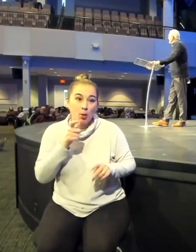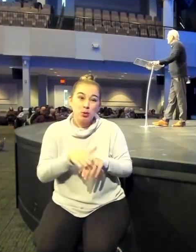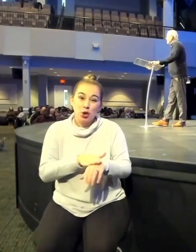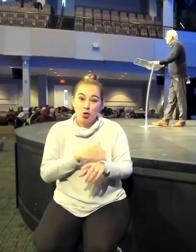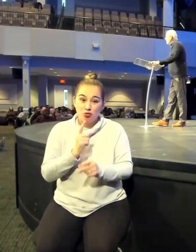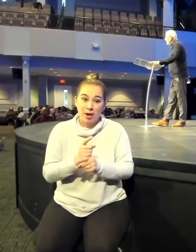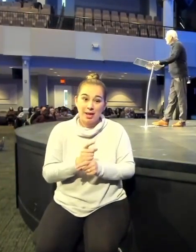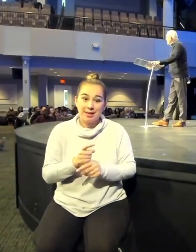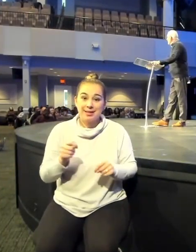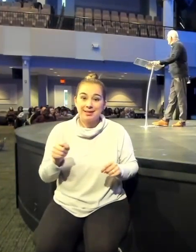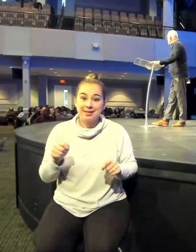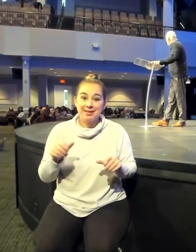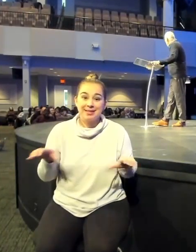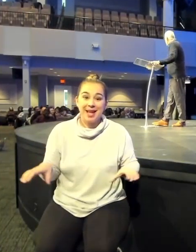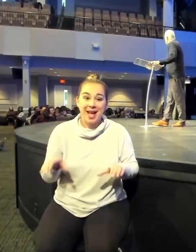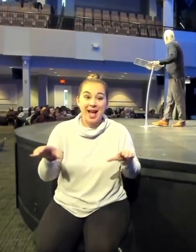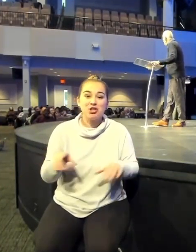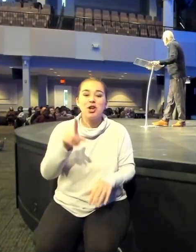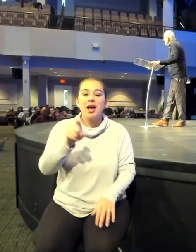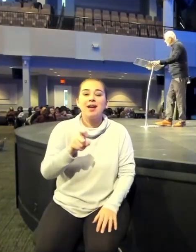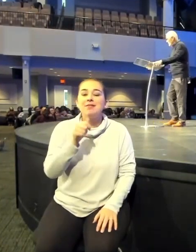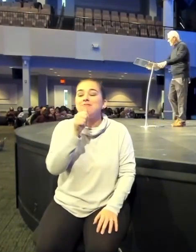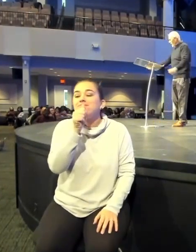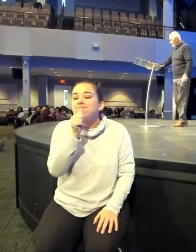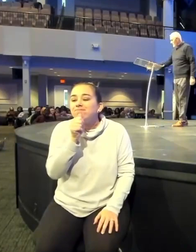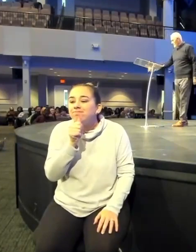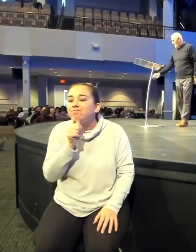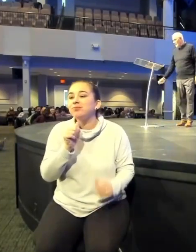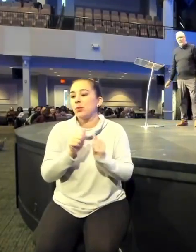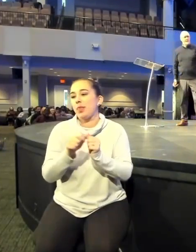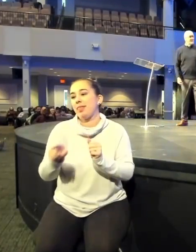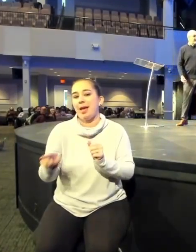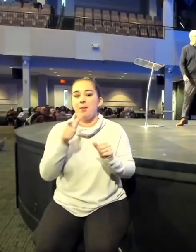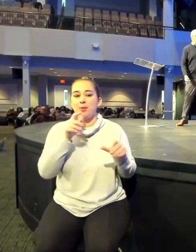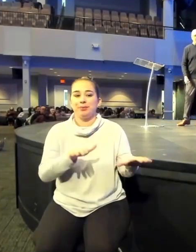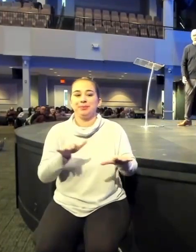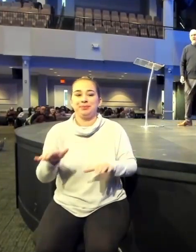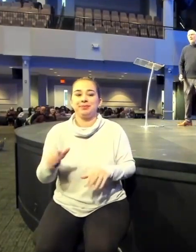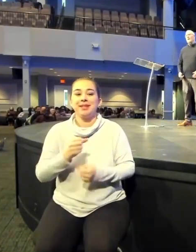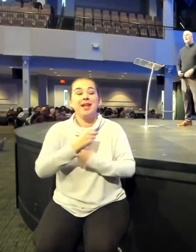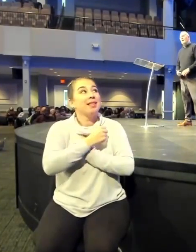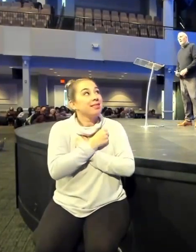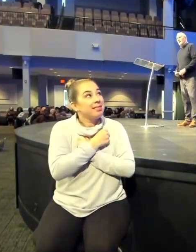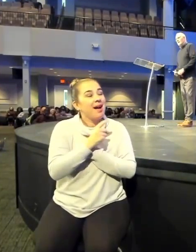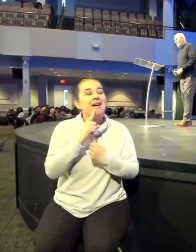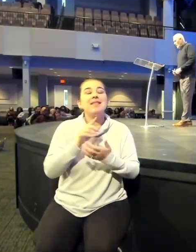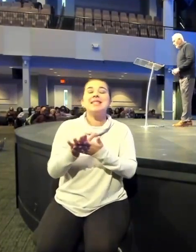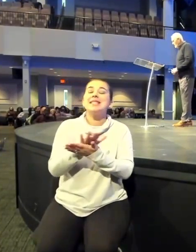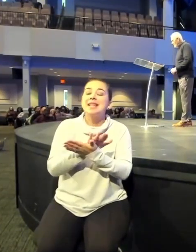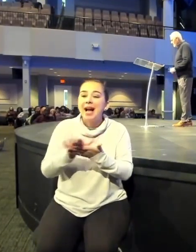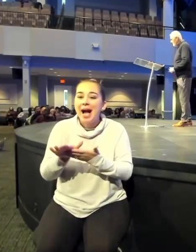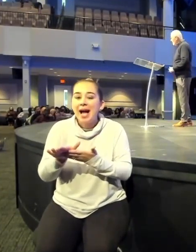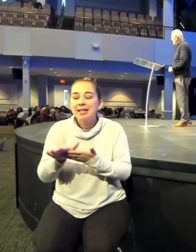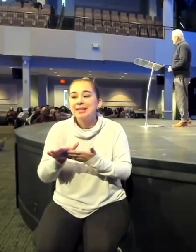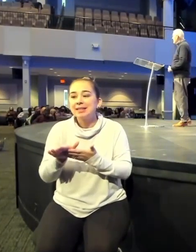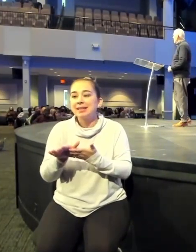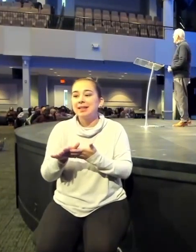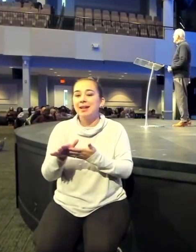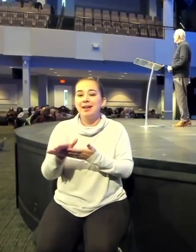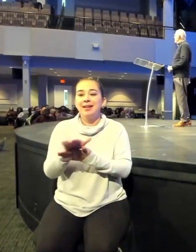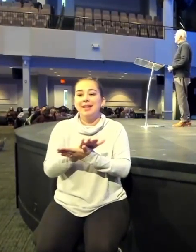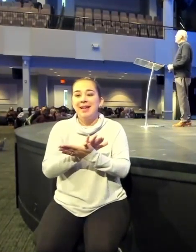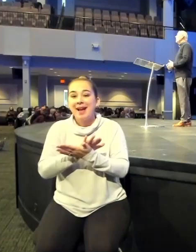That's an action. You bear with the slowness of people. Love is patient. Love is kind. Kindness